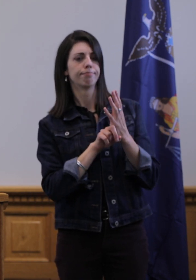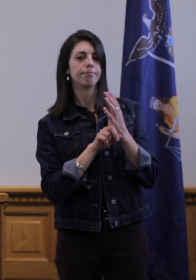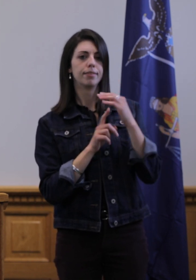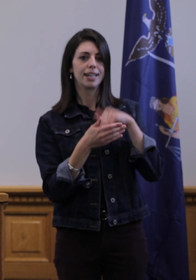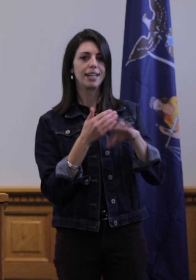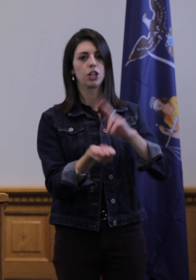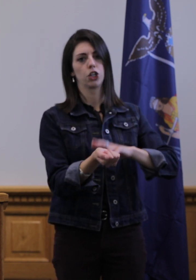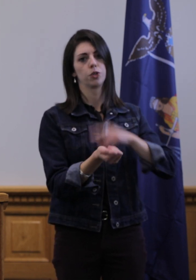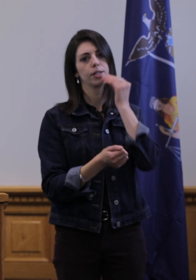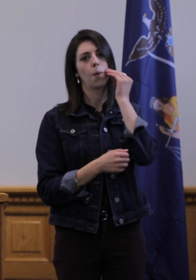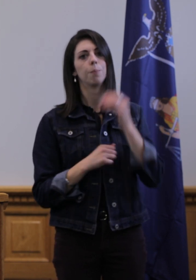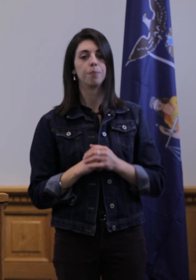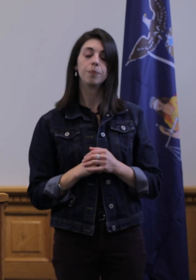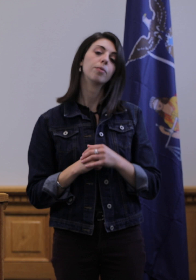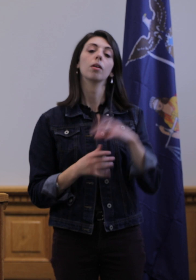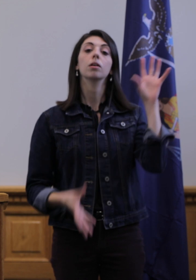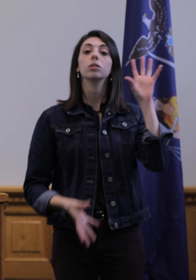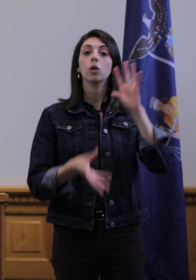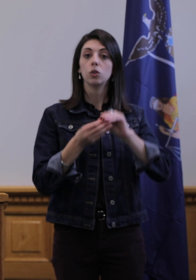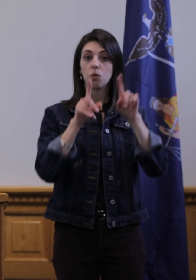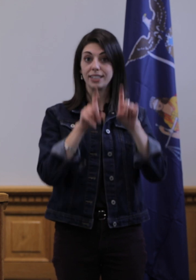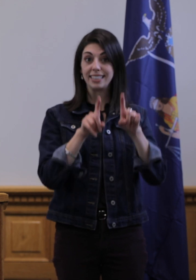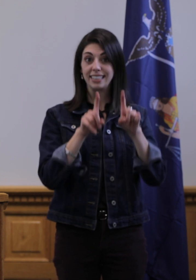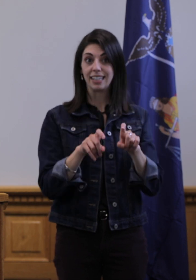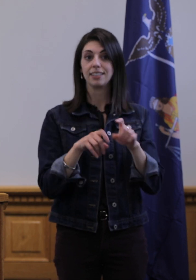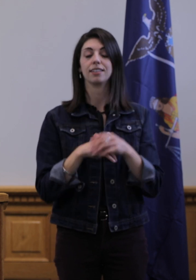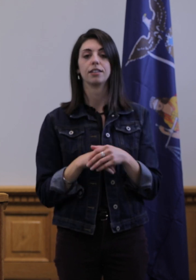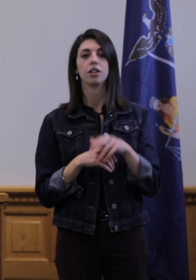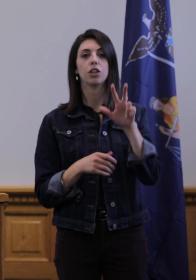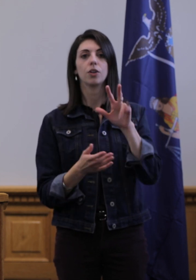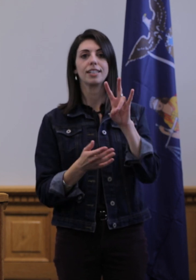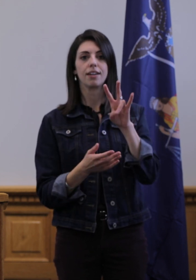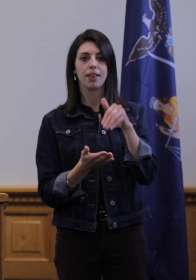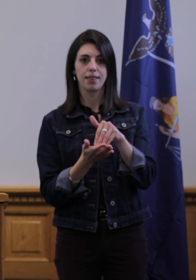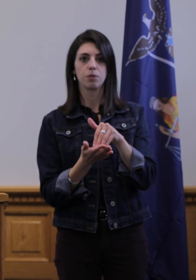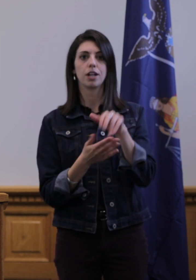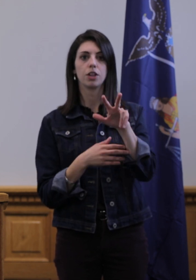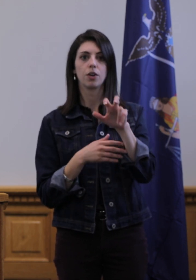Today, total tests that have been performed are